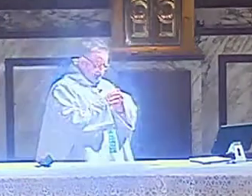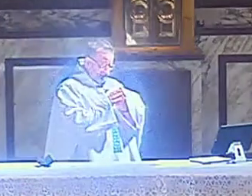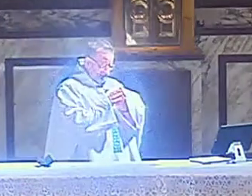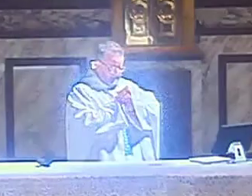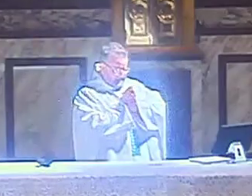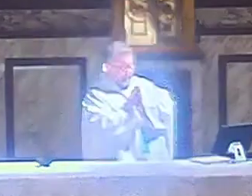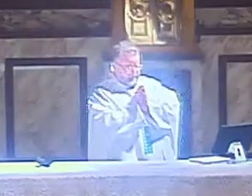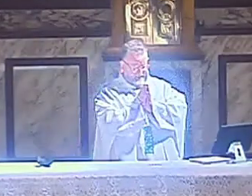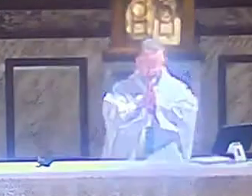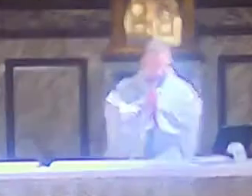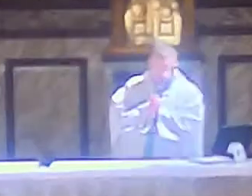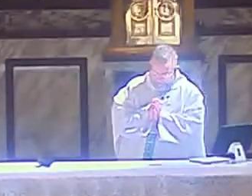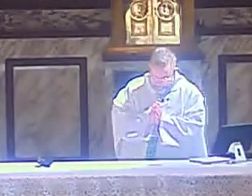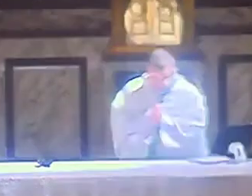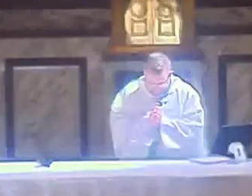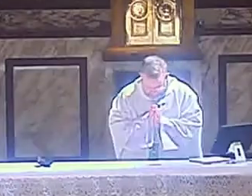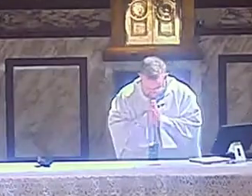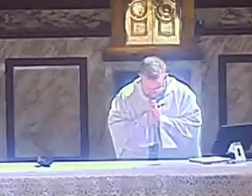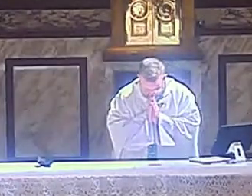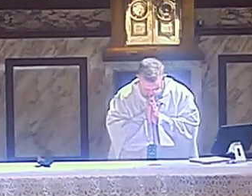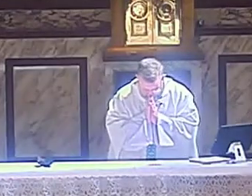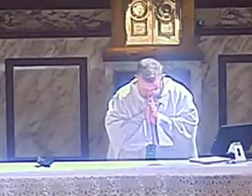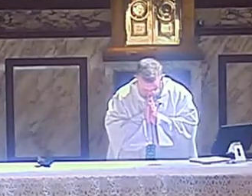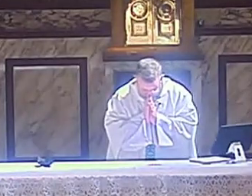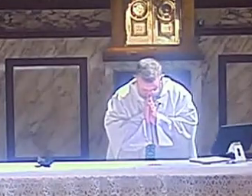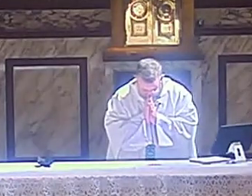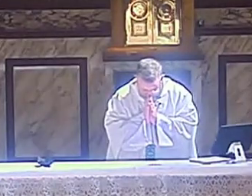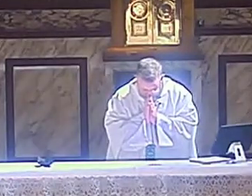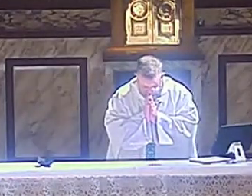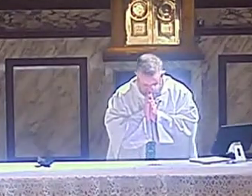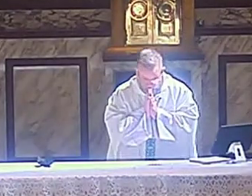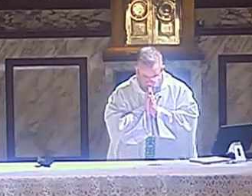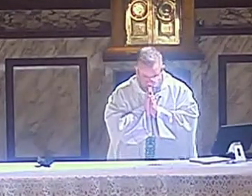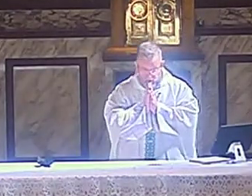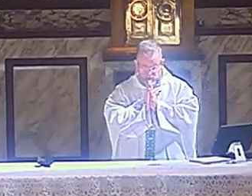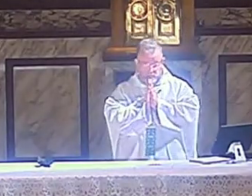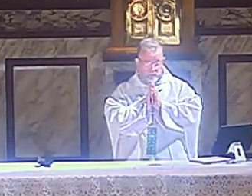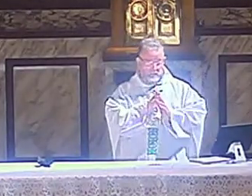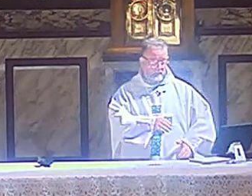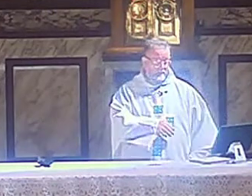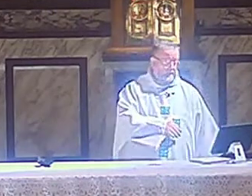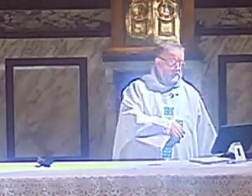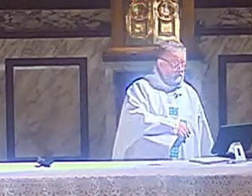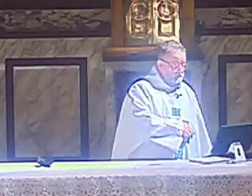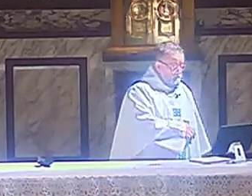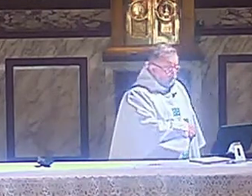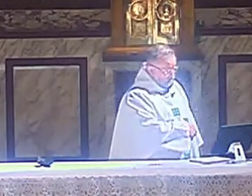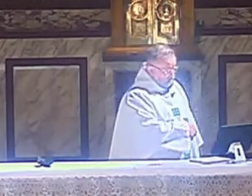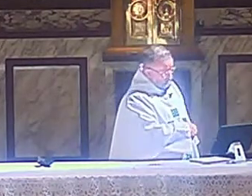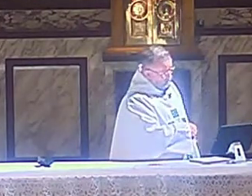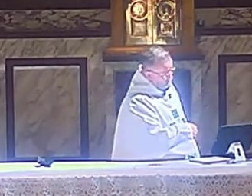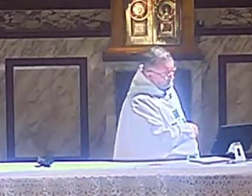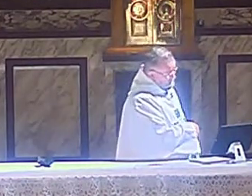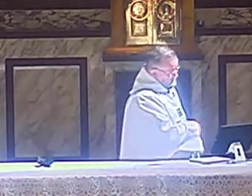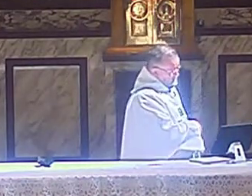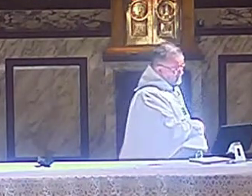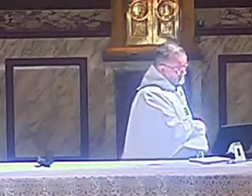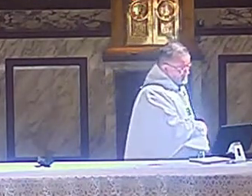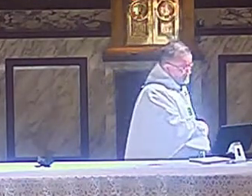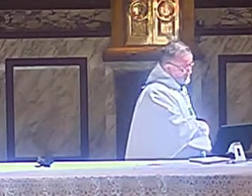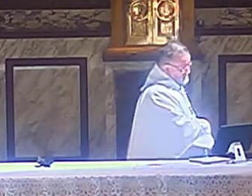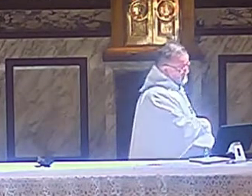The Lord says, I will never leave you alone, like children without parents.